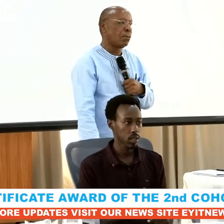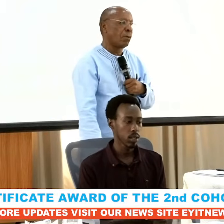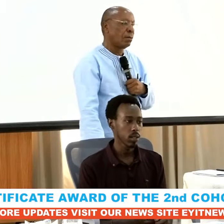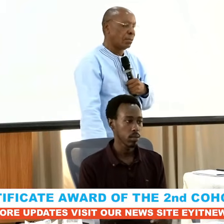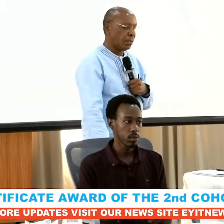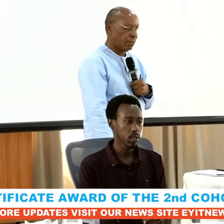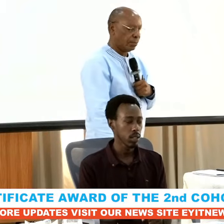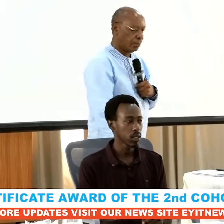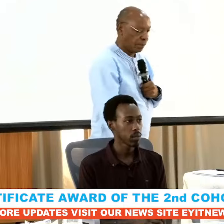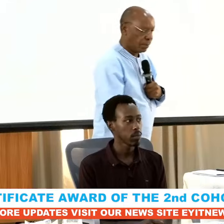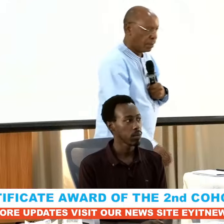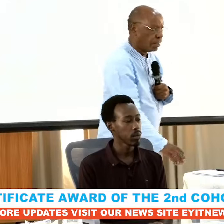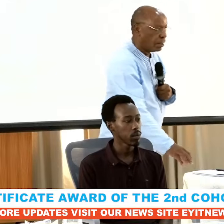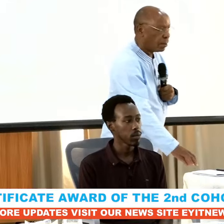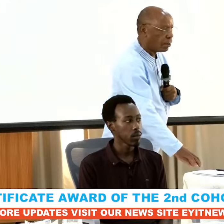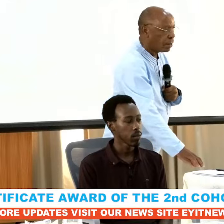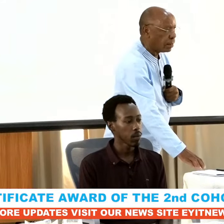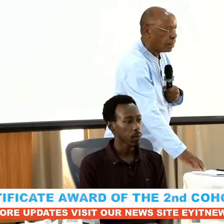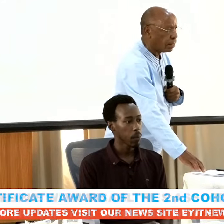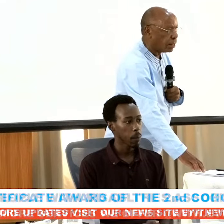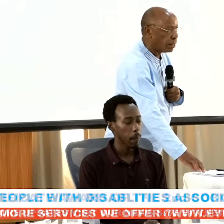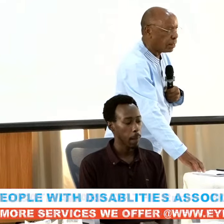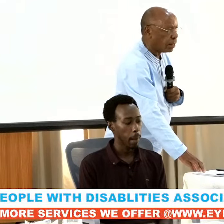the programs,